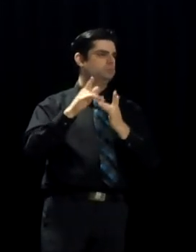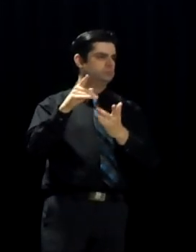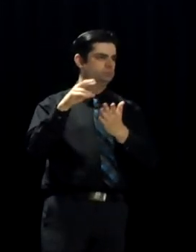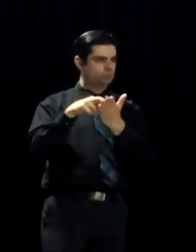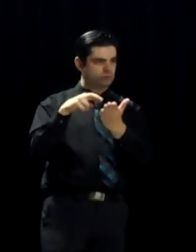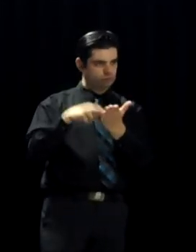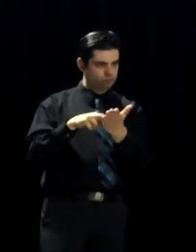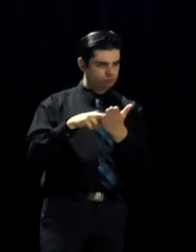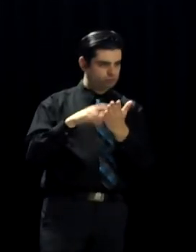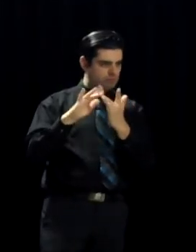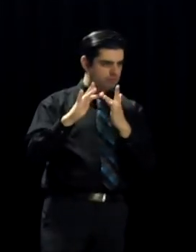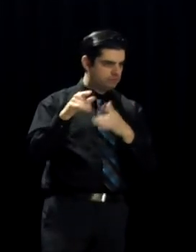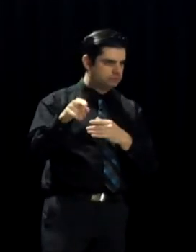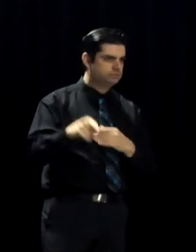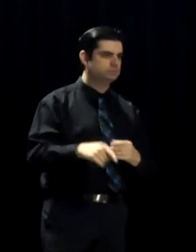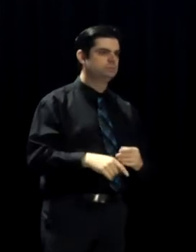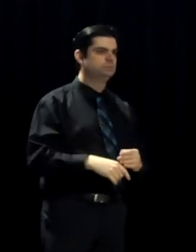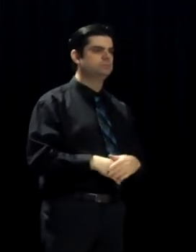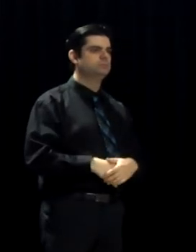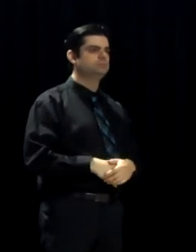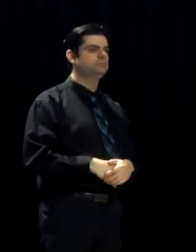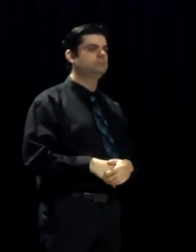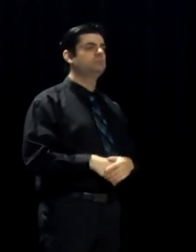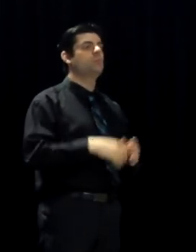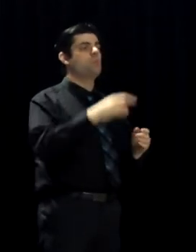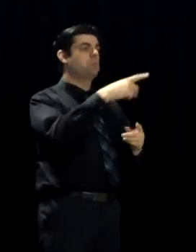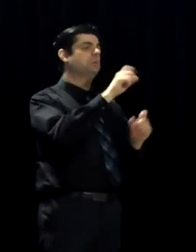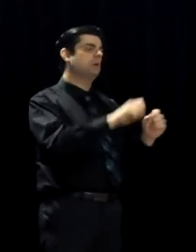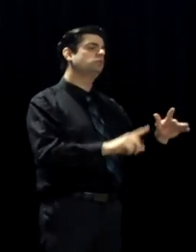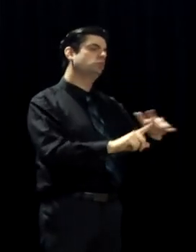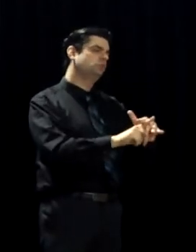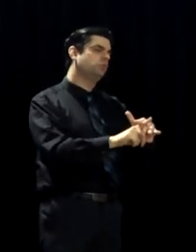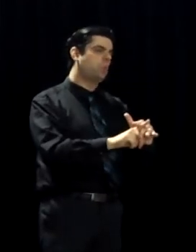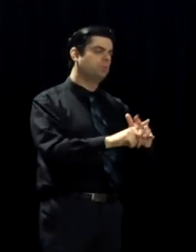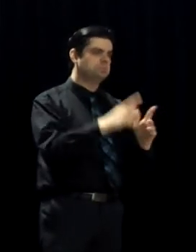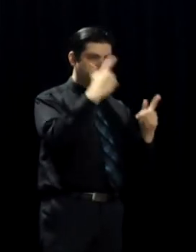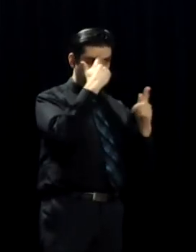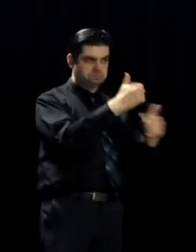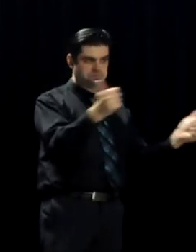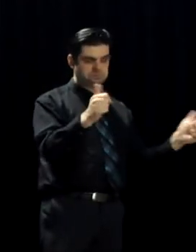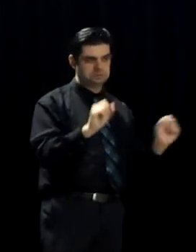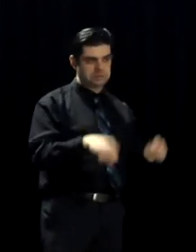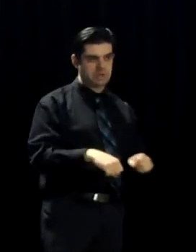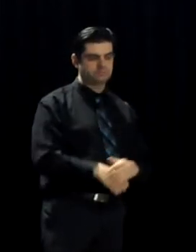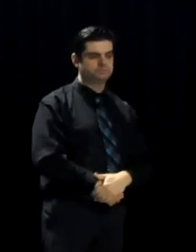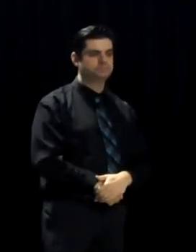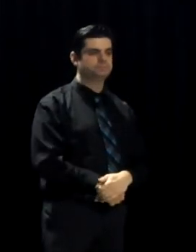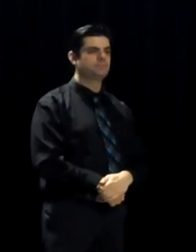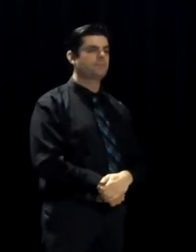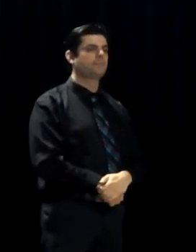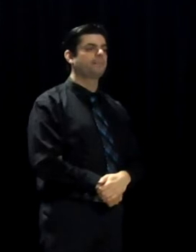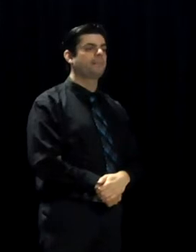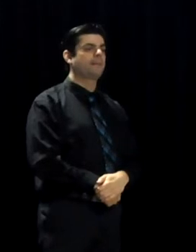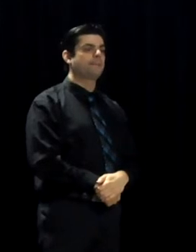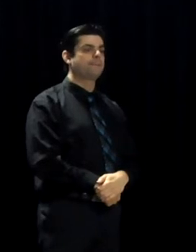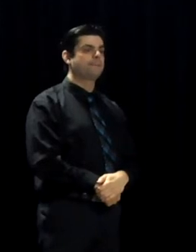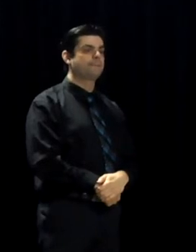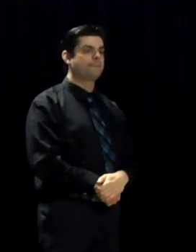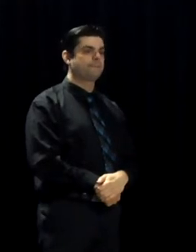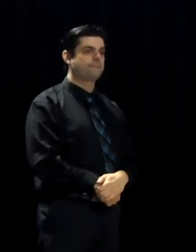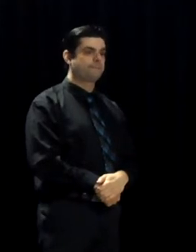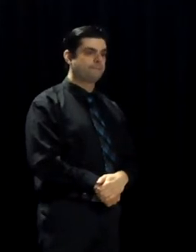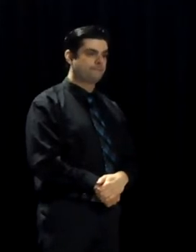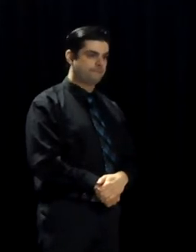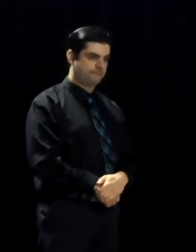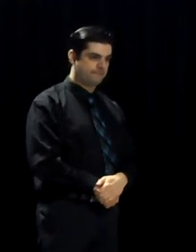up. Regional testing. Remember, our mandate is on average 775 tests a